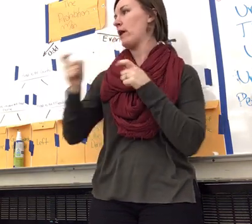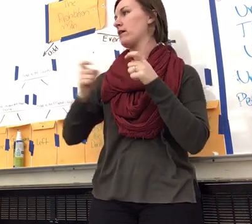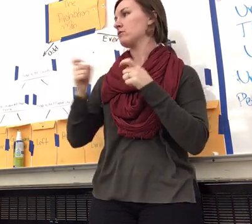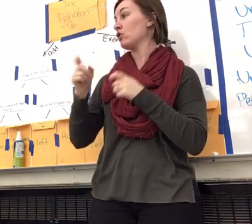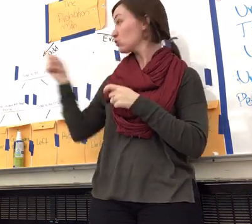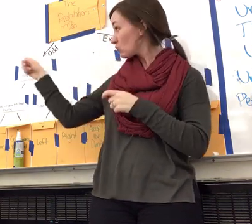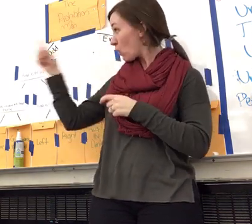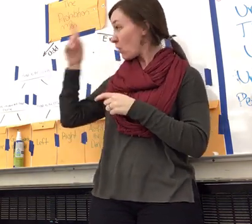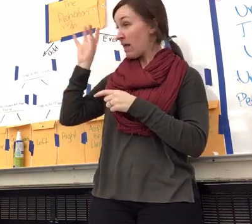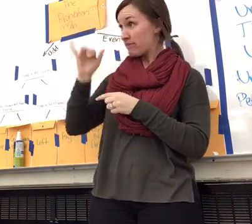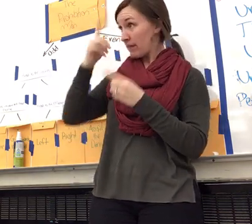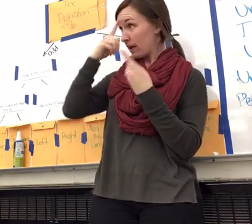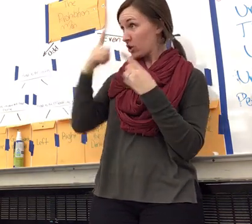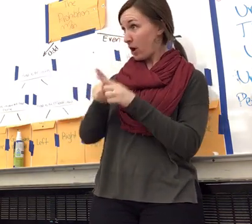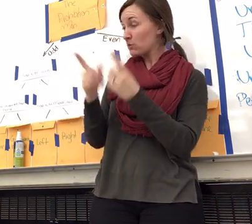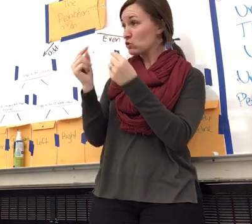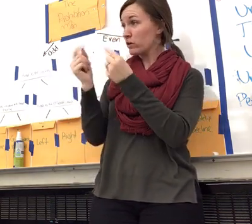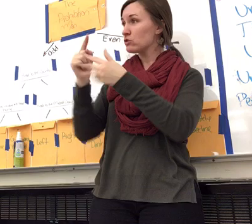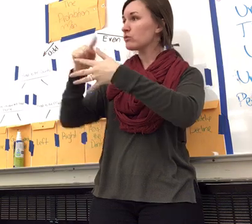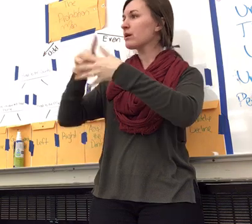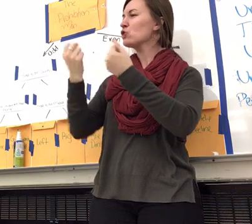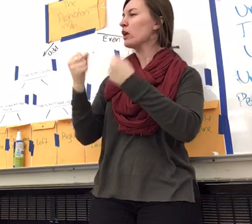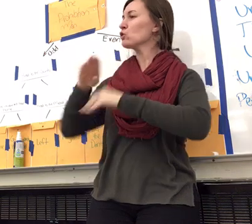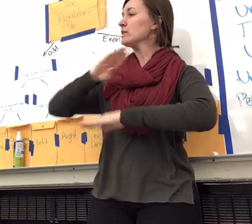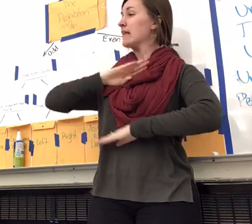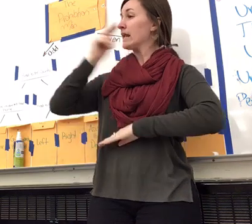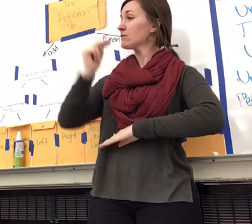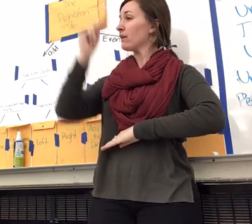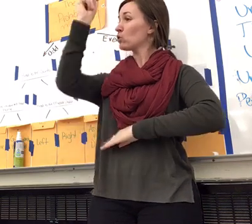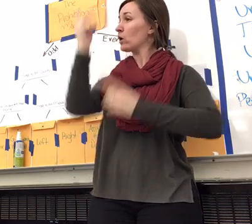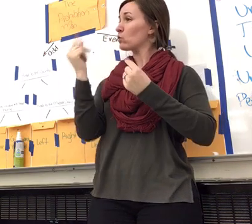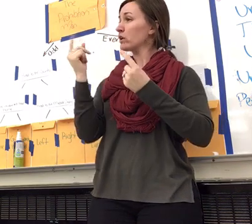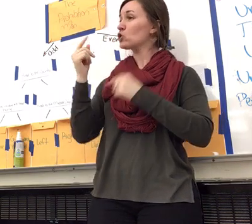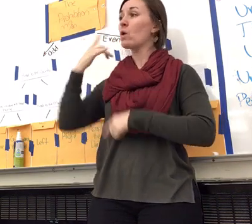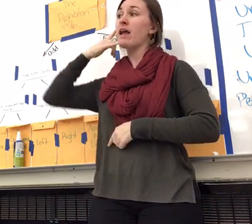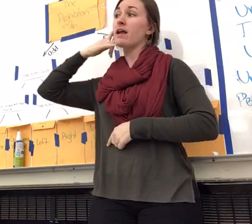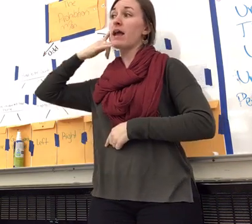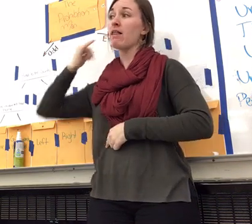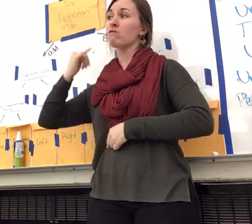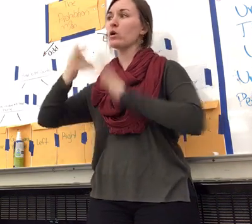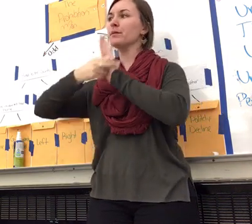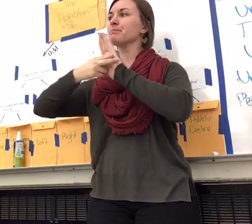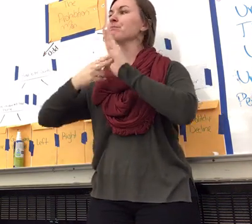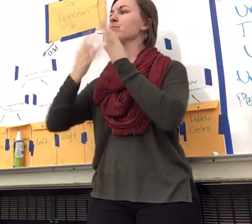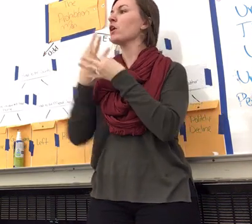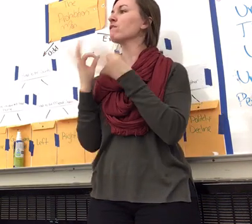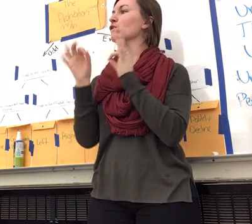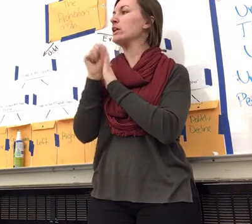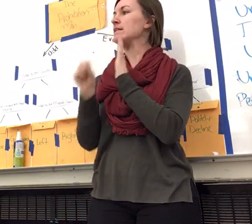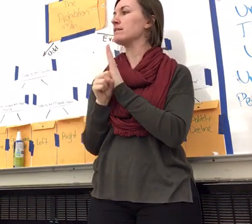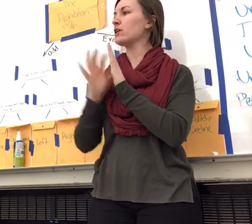couple of things. So to satisfy the North, it admits California as a free state. So that's the first one that's going to do.